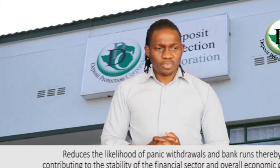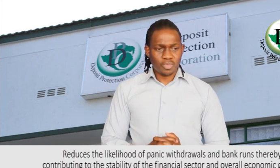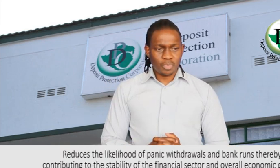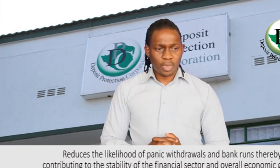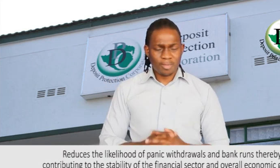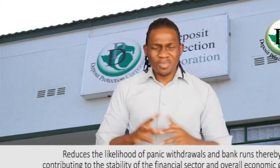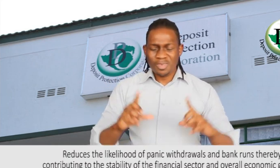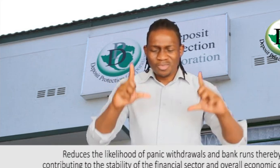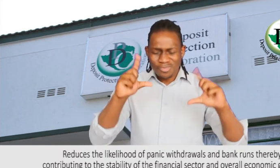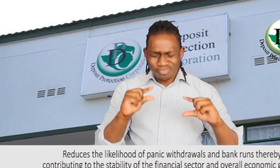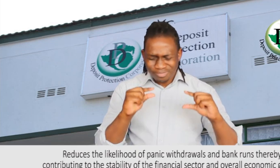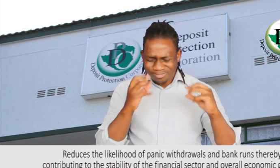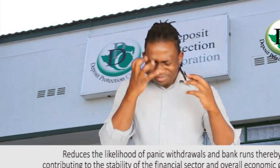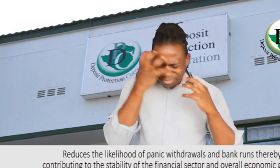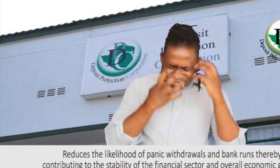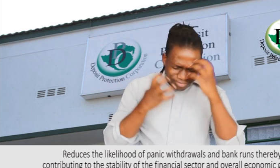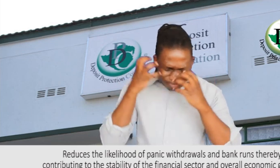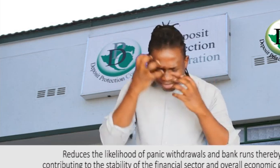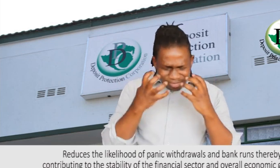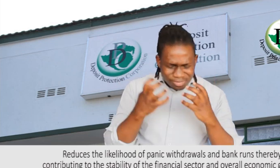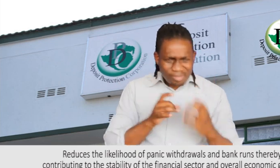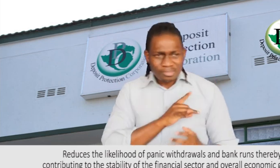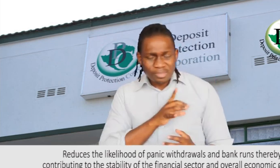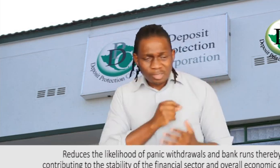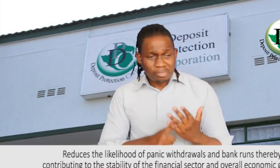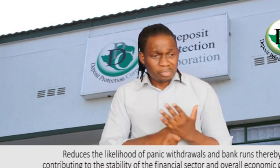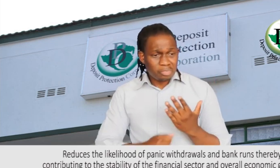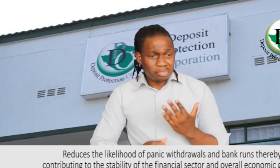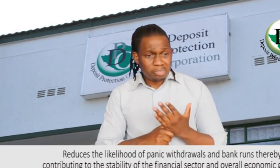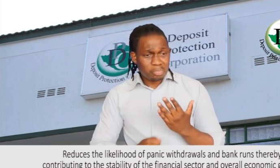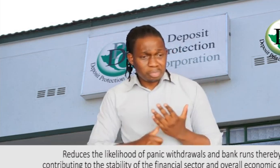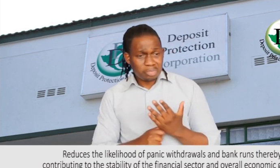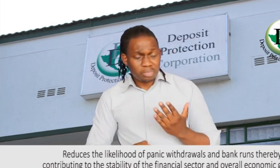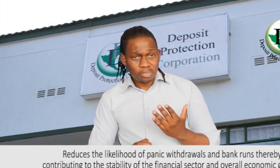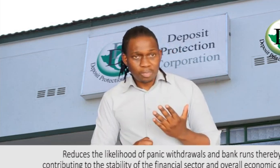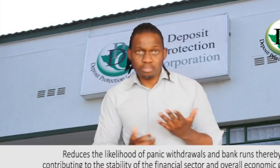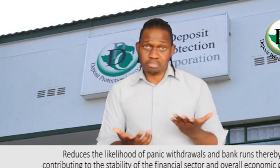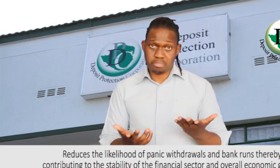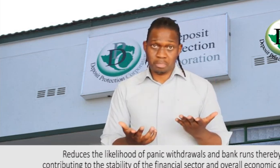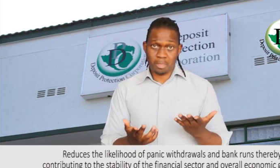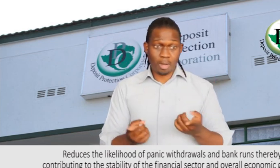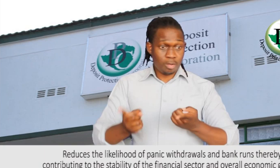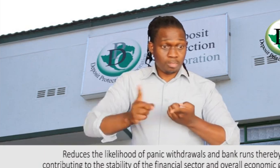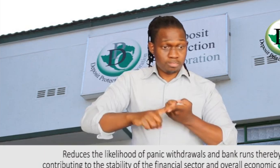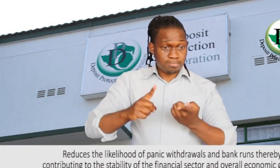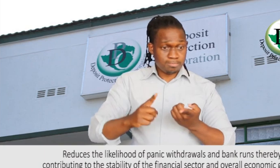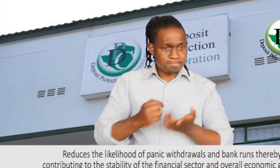Reduces the likelihood of panic withdrawals and bank runs, thereby contributing to the stability of the financial sector and